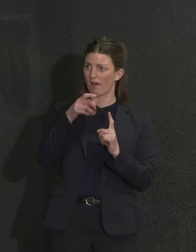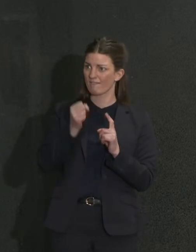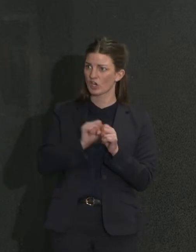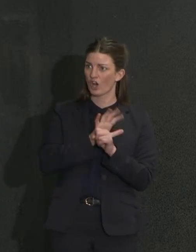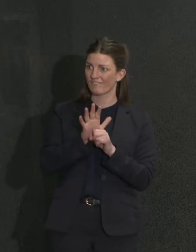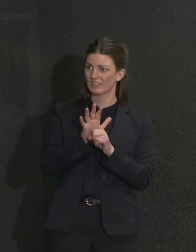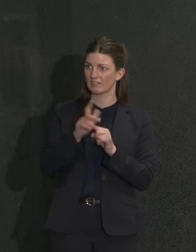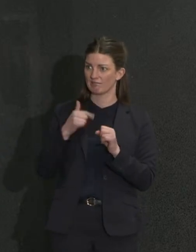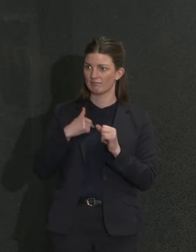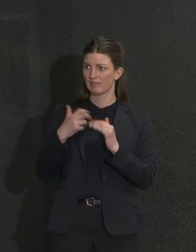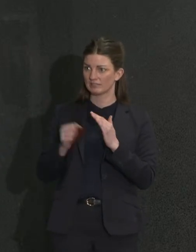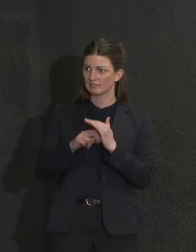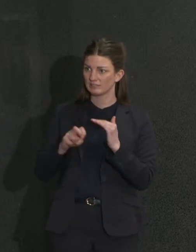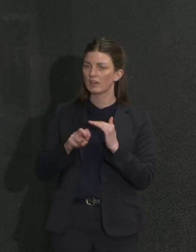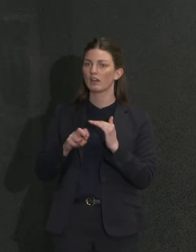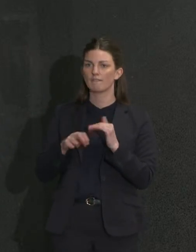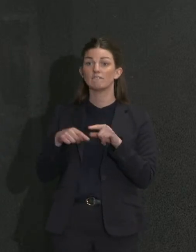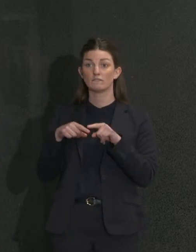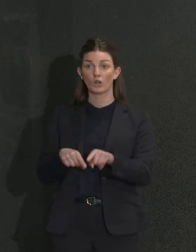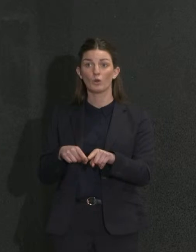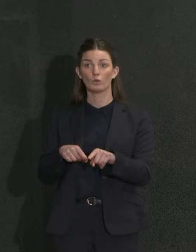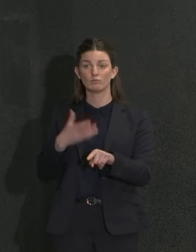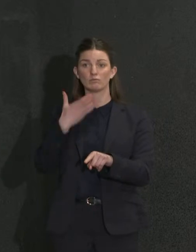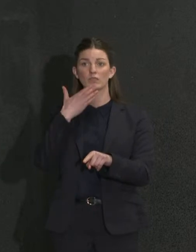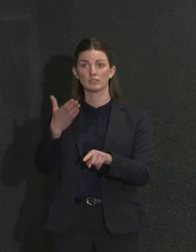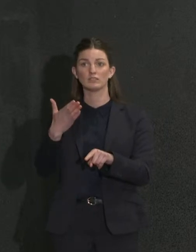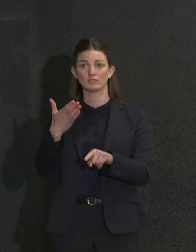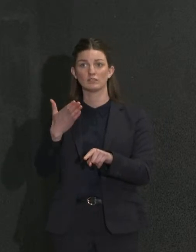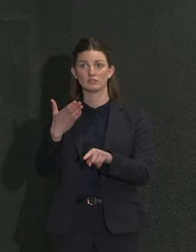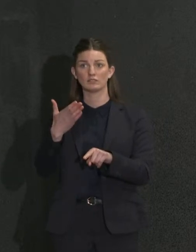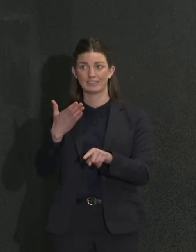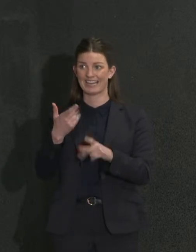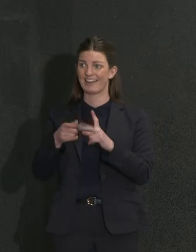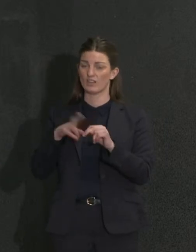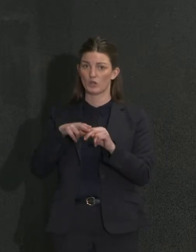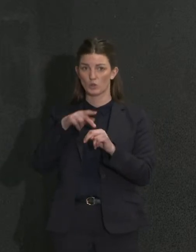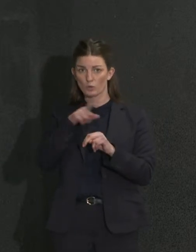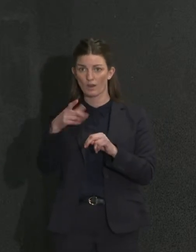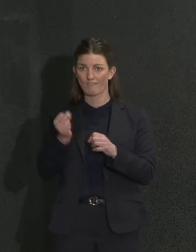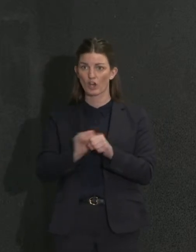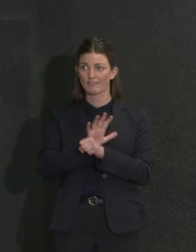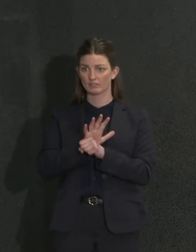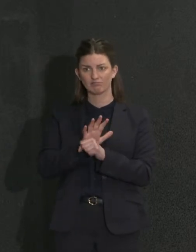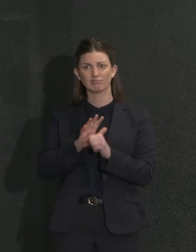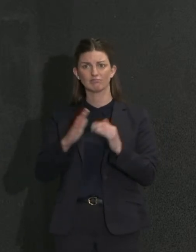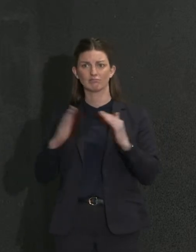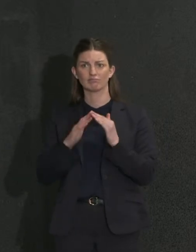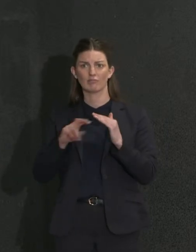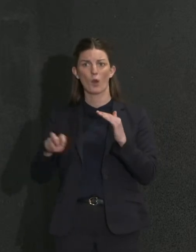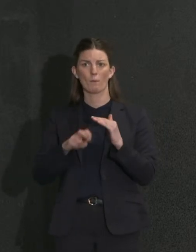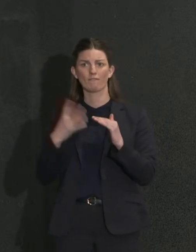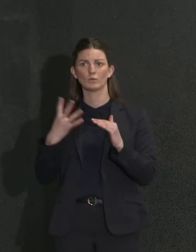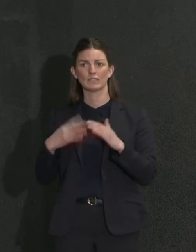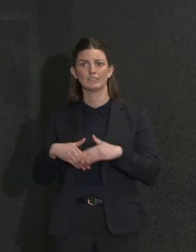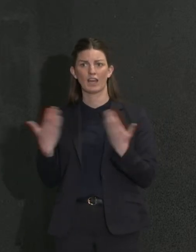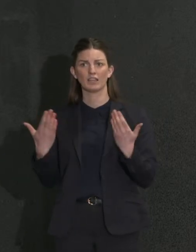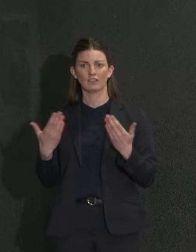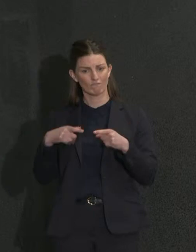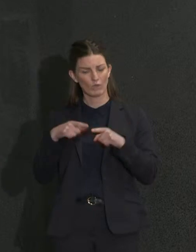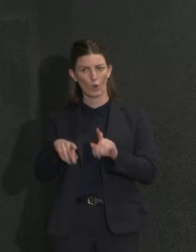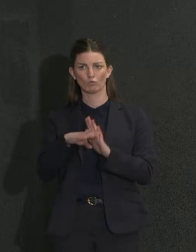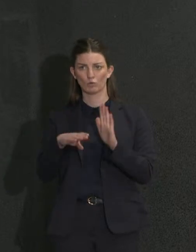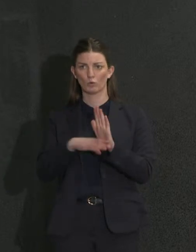case. And of course, in general terms, following the rules. This Delta variant spreads